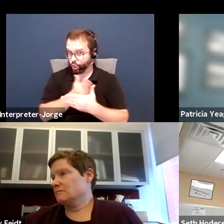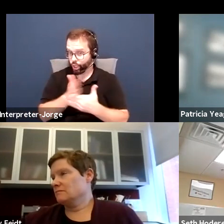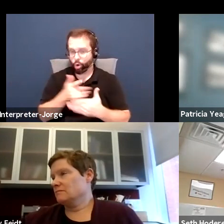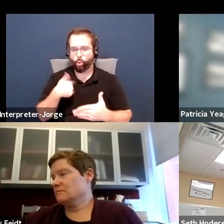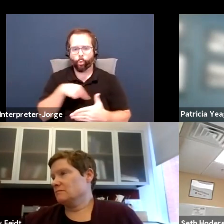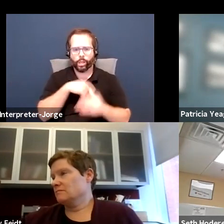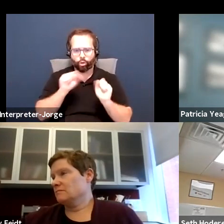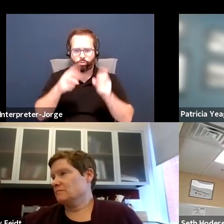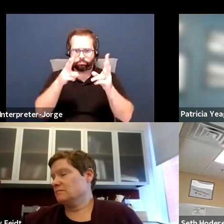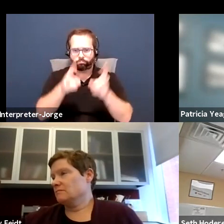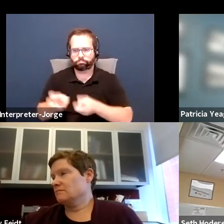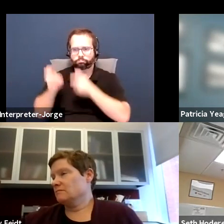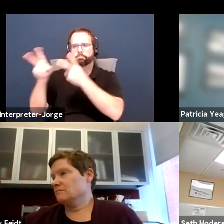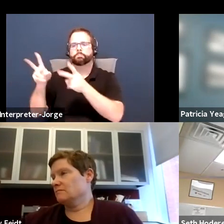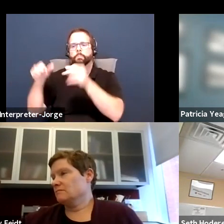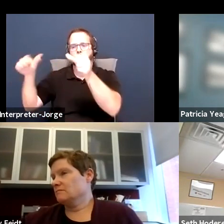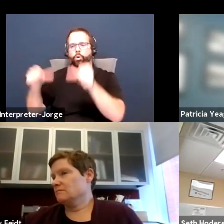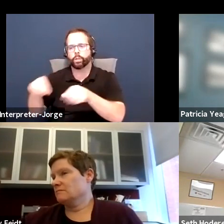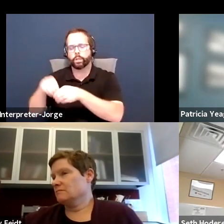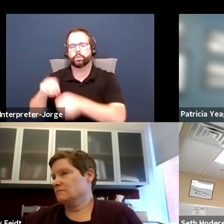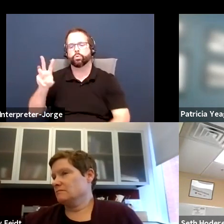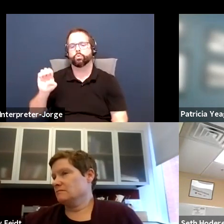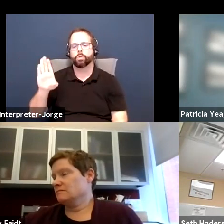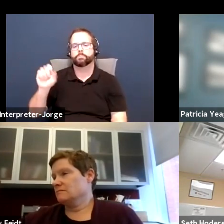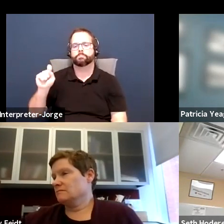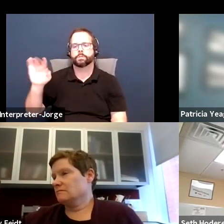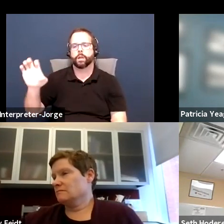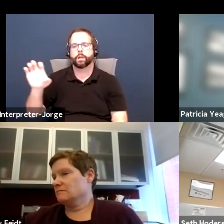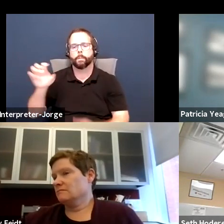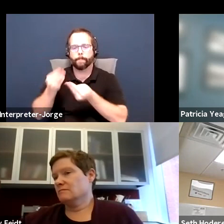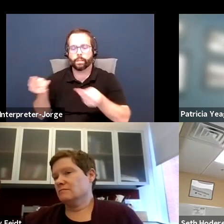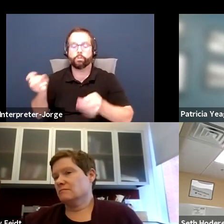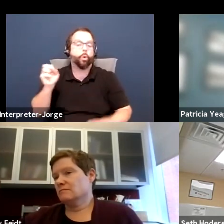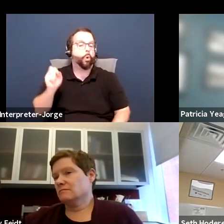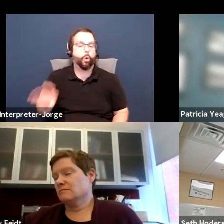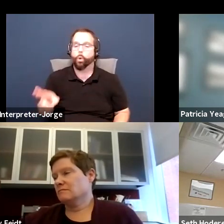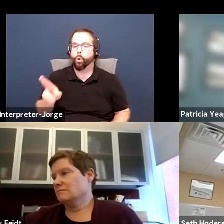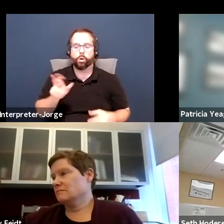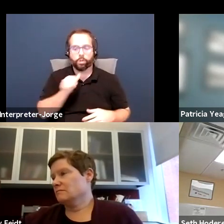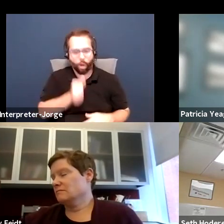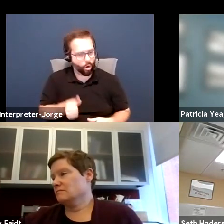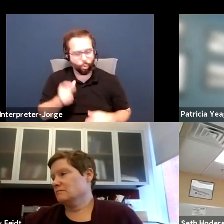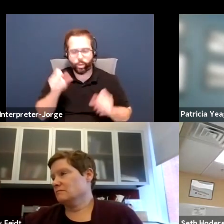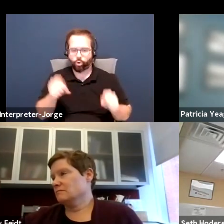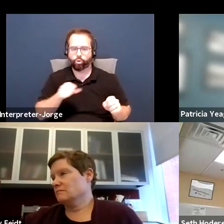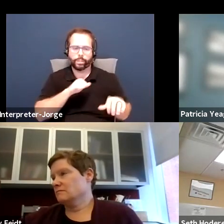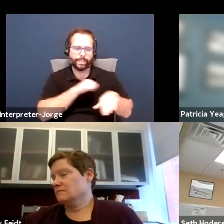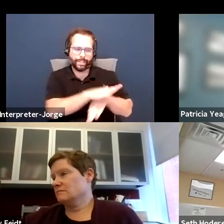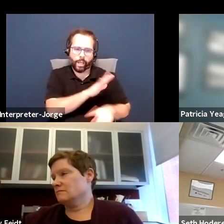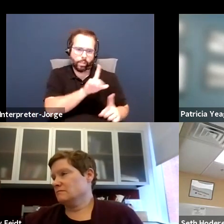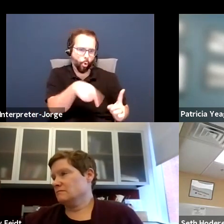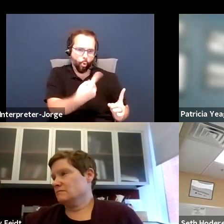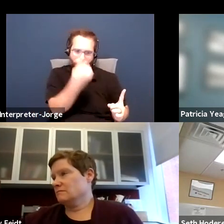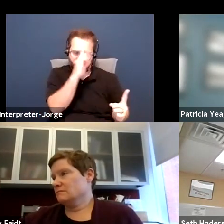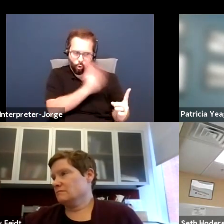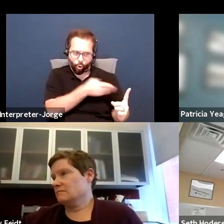website materials, or we can hunt Sandra down and send it to her. But yeah, that would be really great if we could